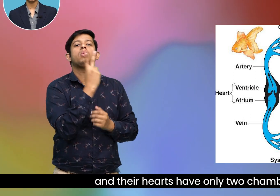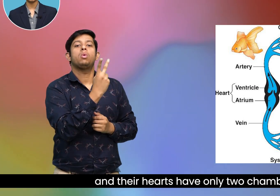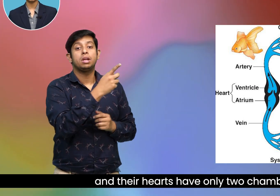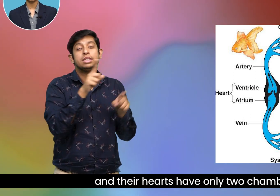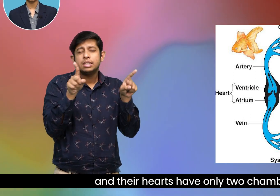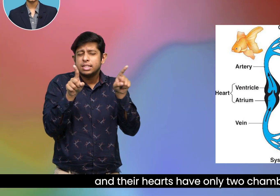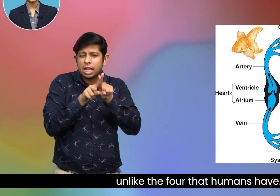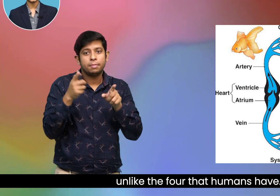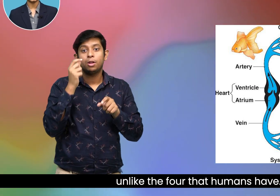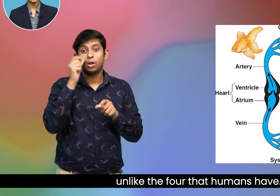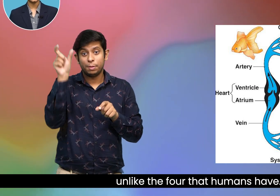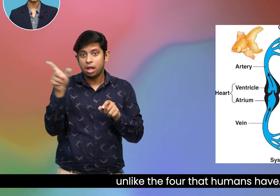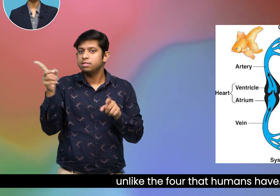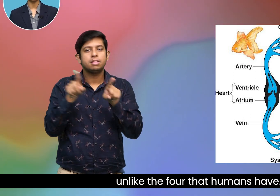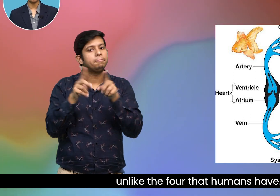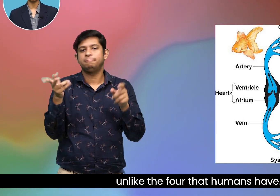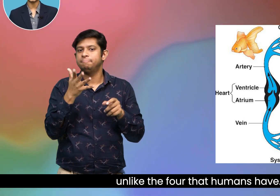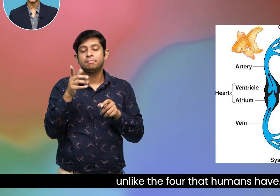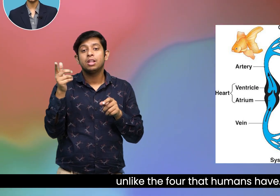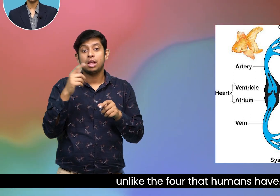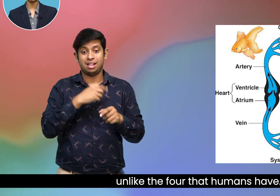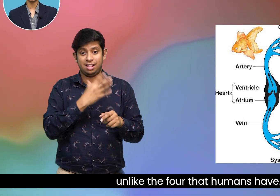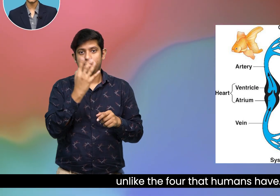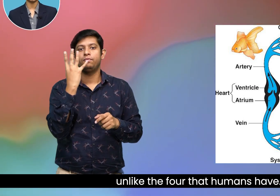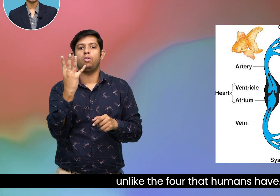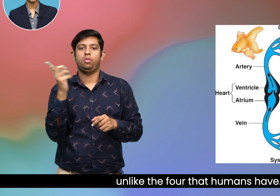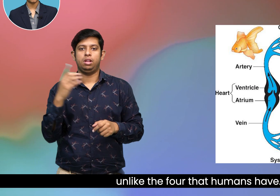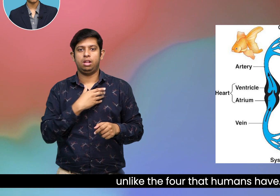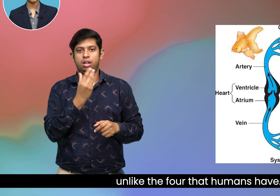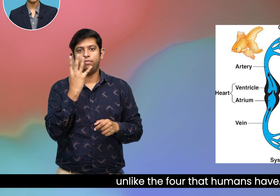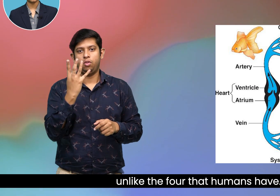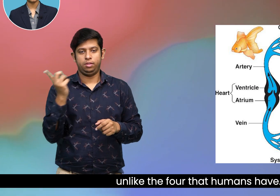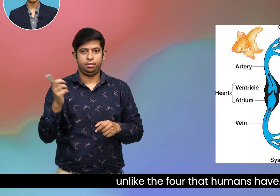chambers, unlike the 4 that humans have.